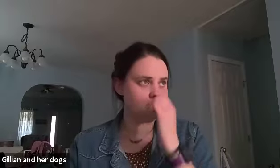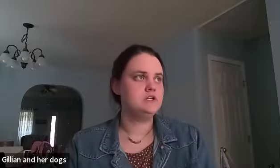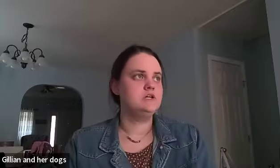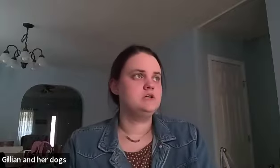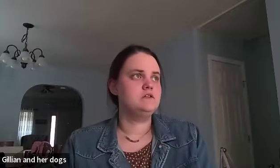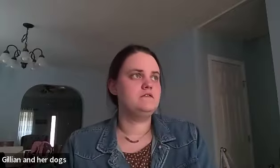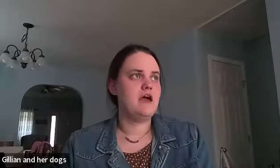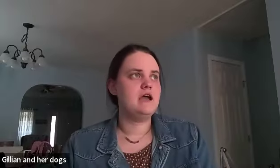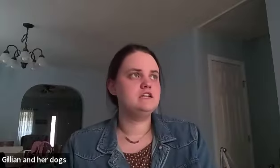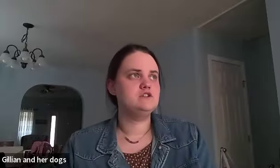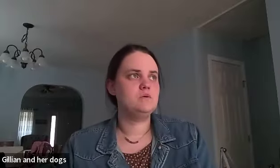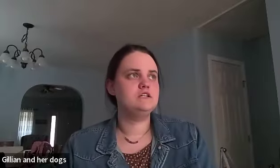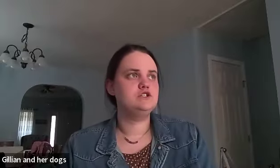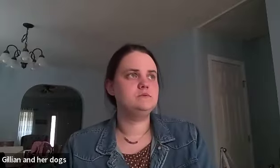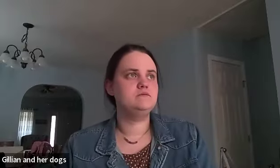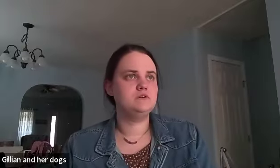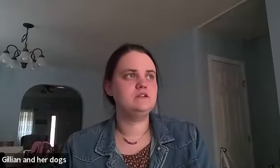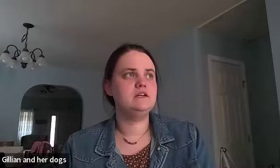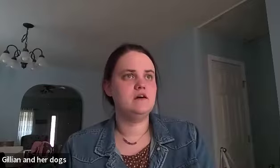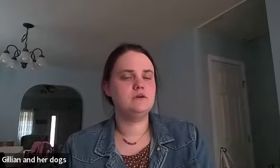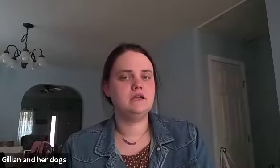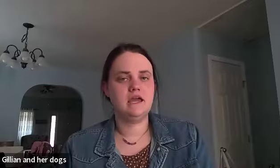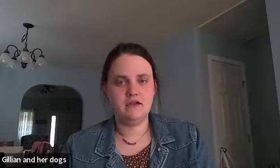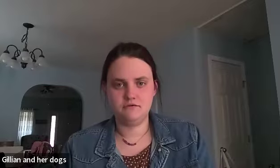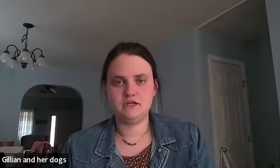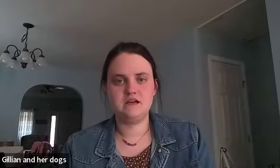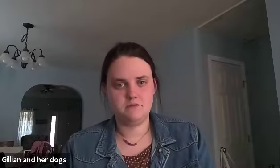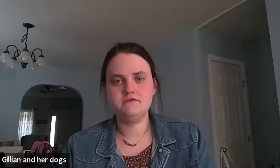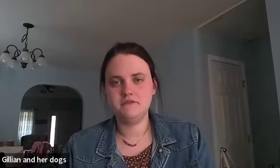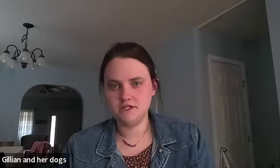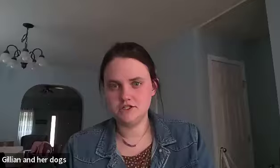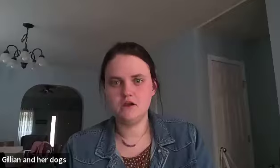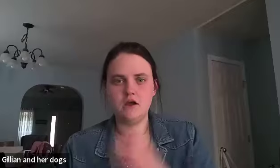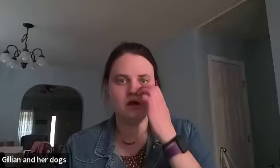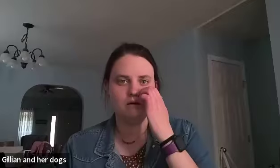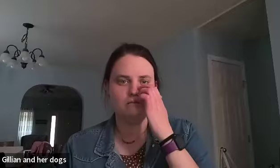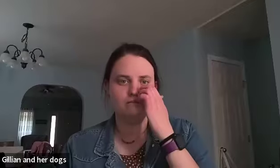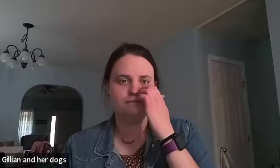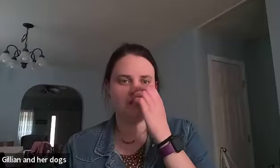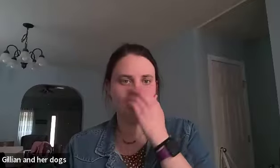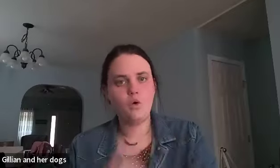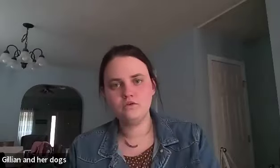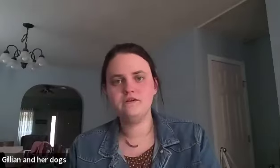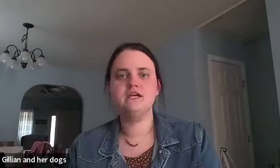fish, that is going to be really covering every type of fish. Like